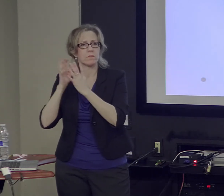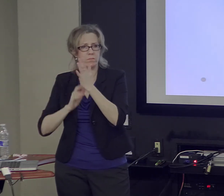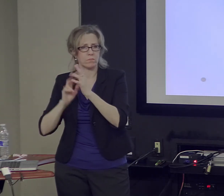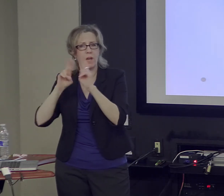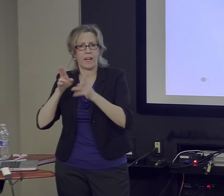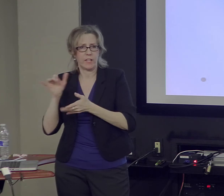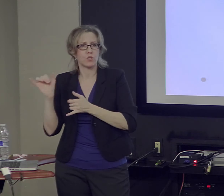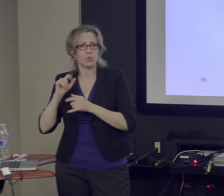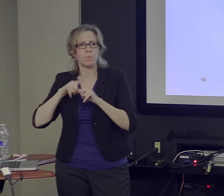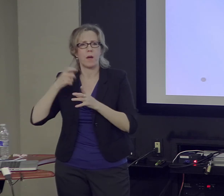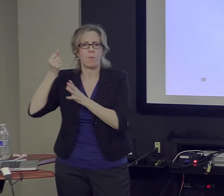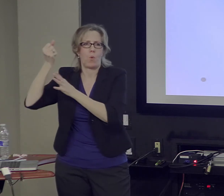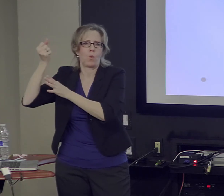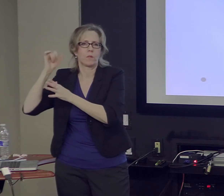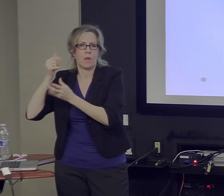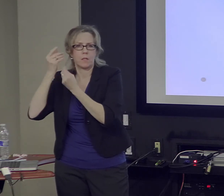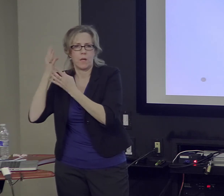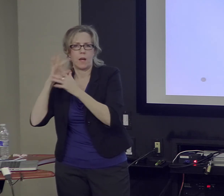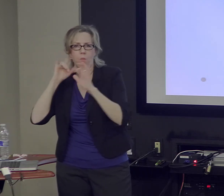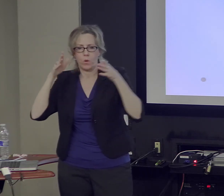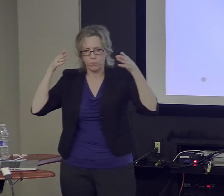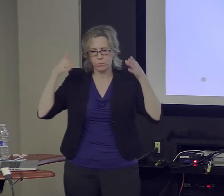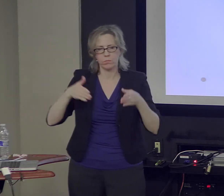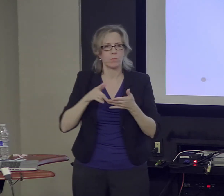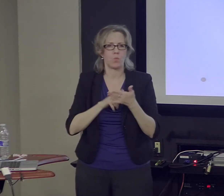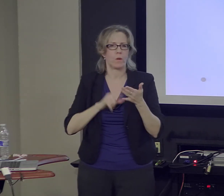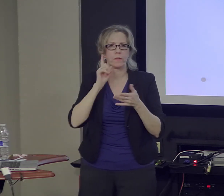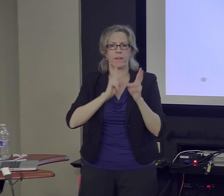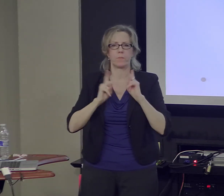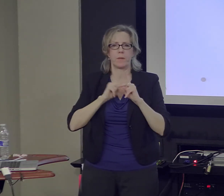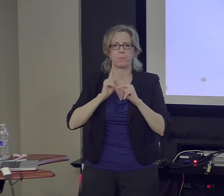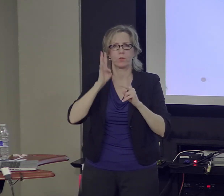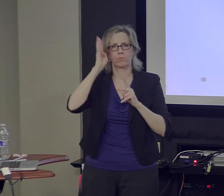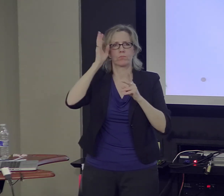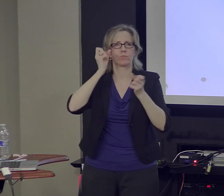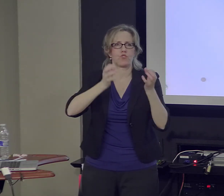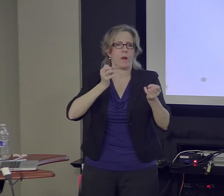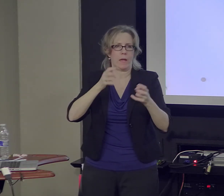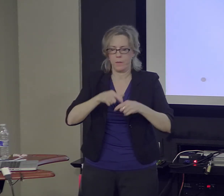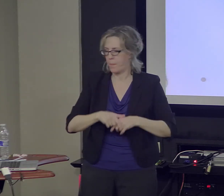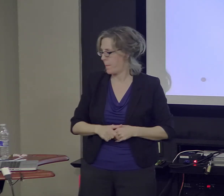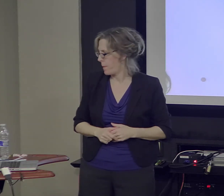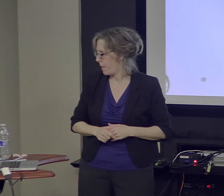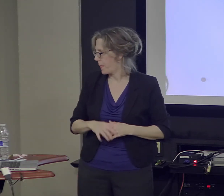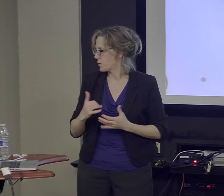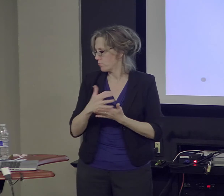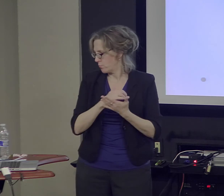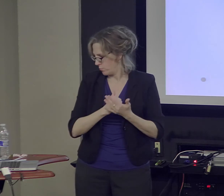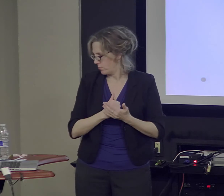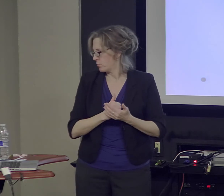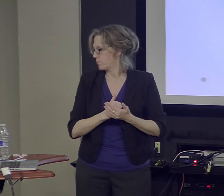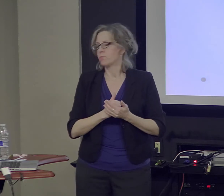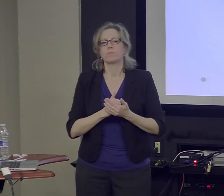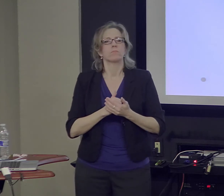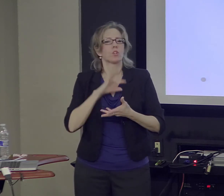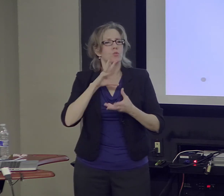presenters. There are some interpreted text, interpreted into international sign language, but I haven't yet